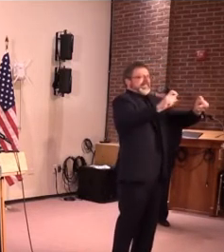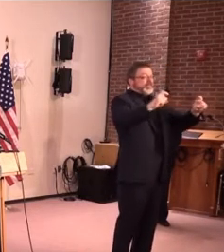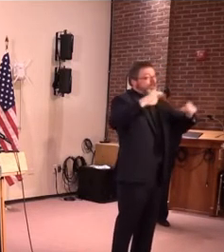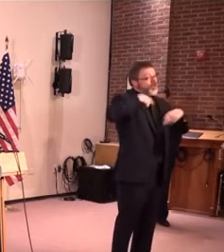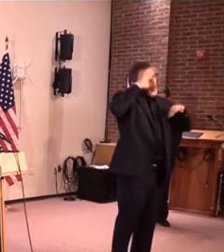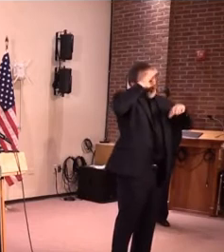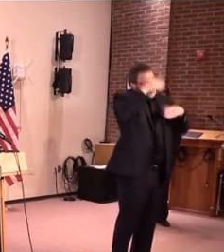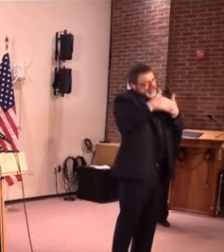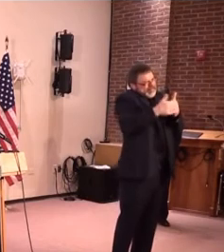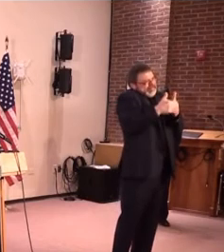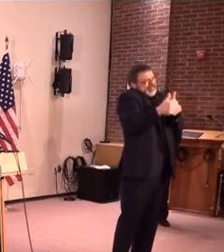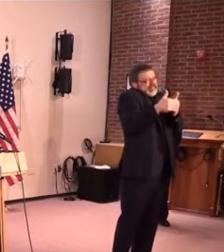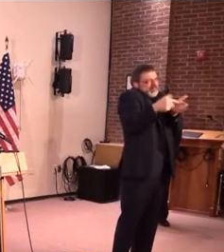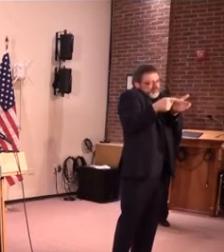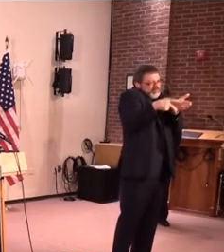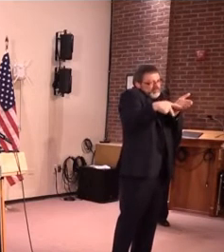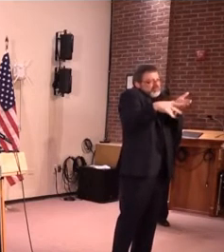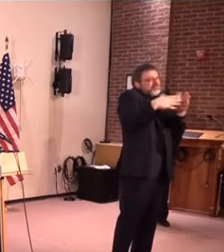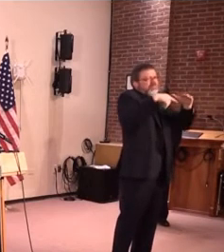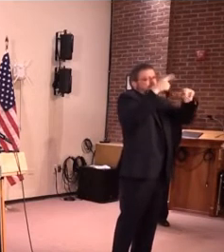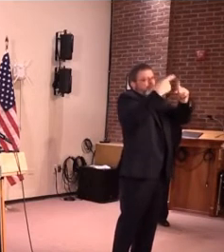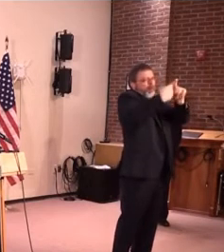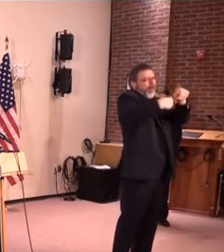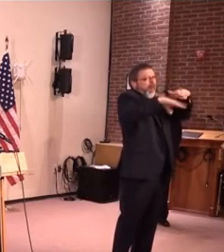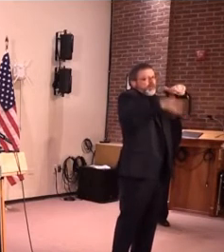rather under promise and over deliver on that one.